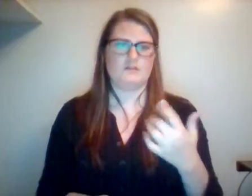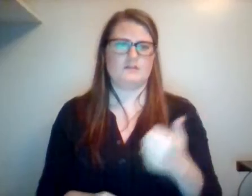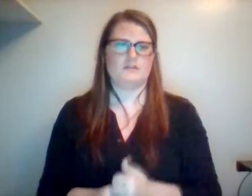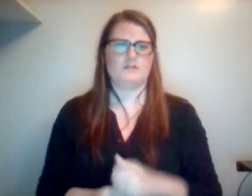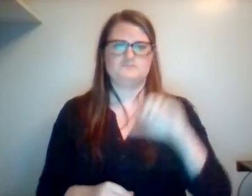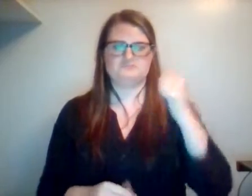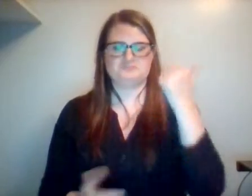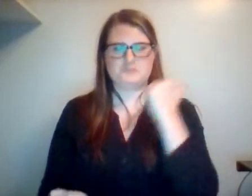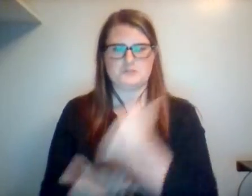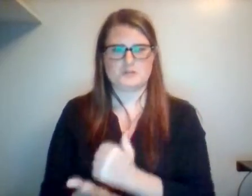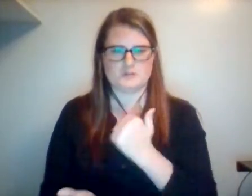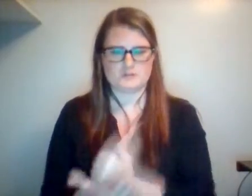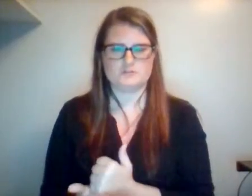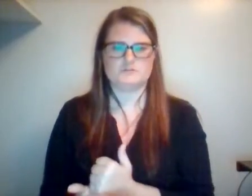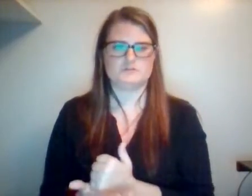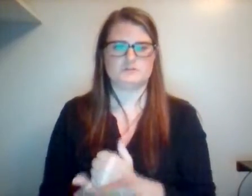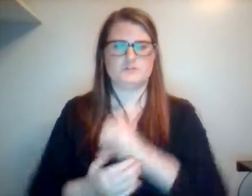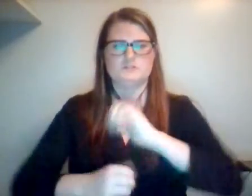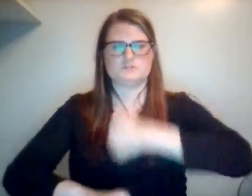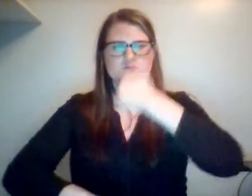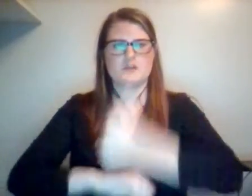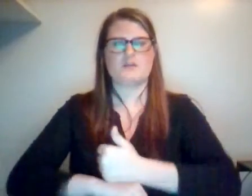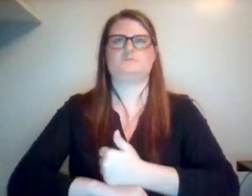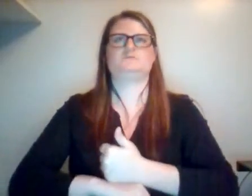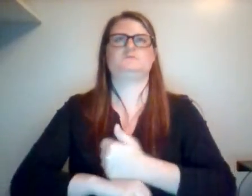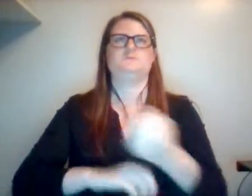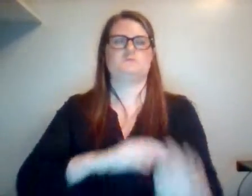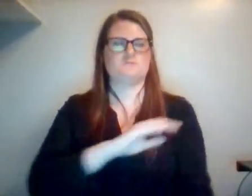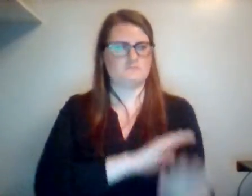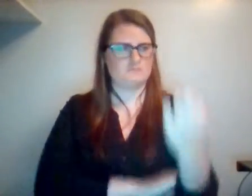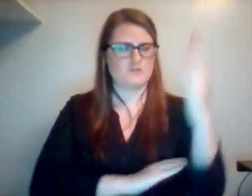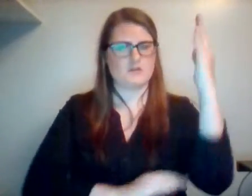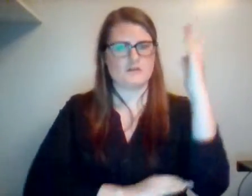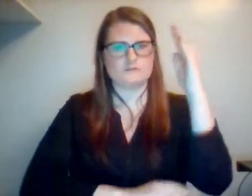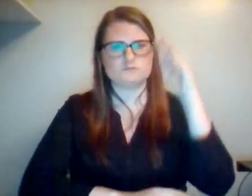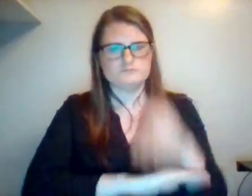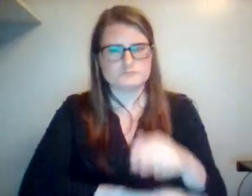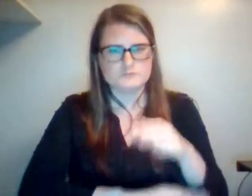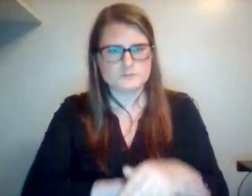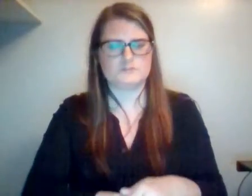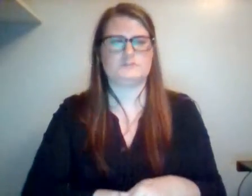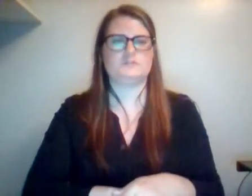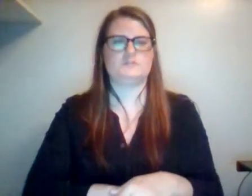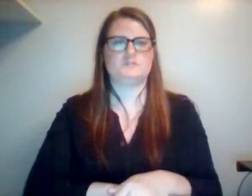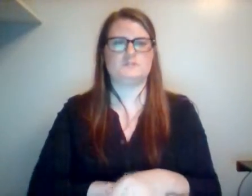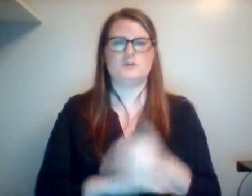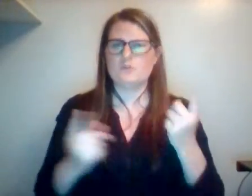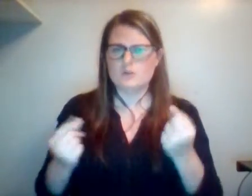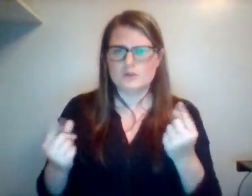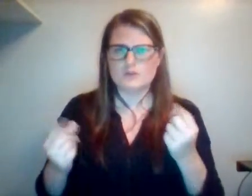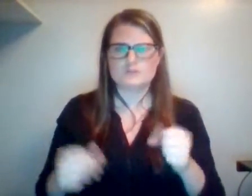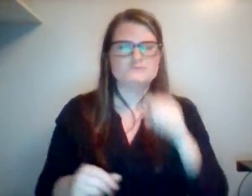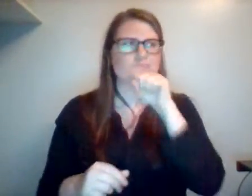and our midday and our evening. We are to love God with all of our heart, soul, mind, strength when we wake up in the